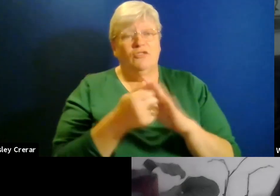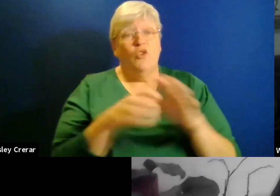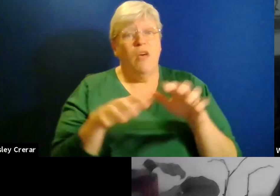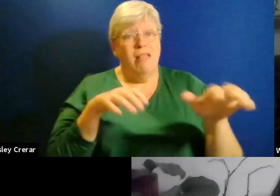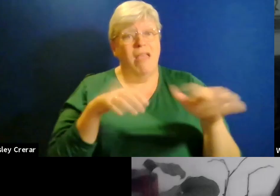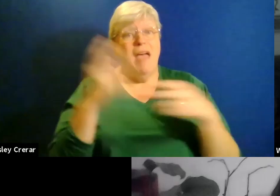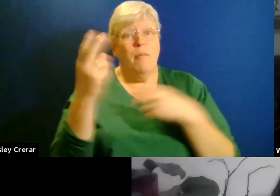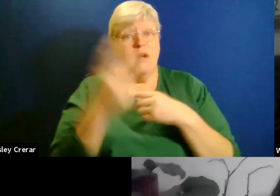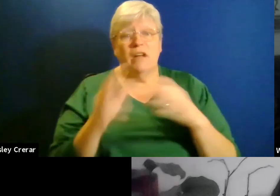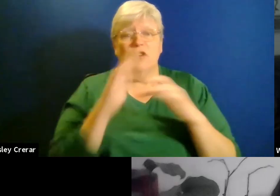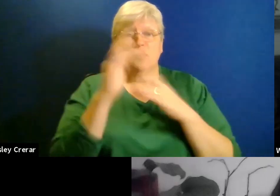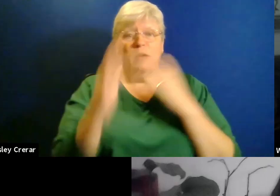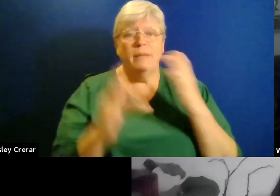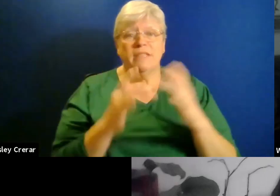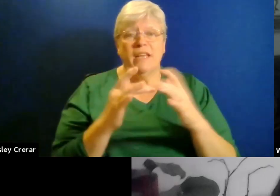another.